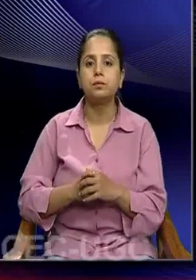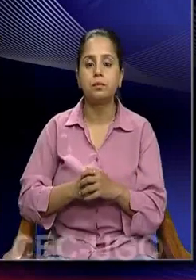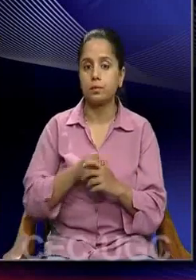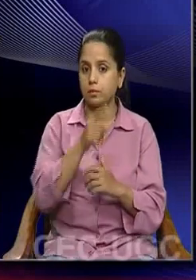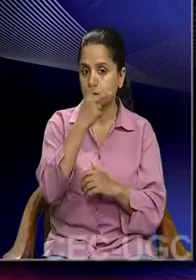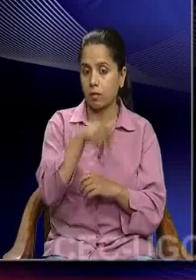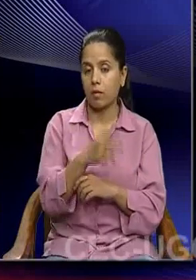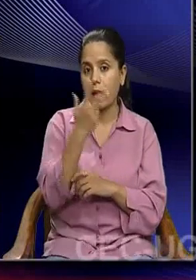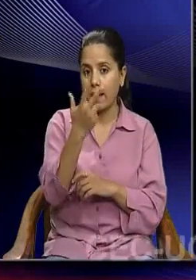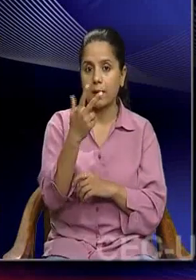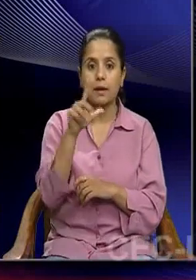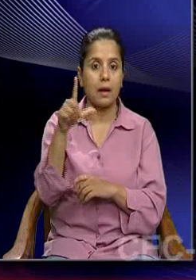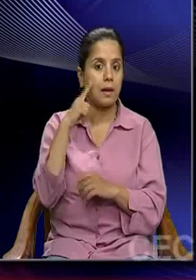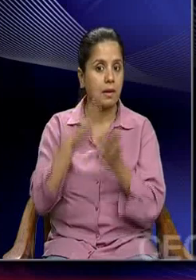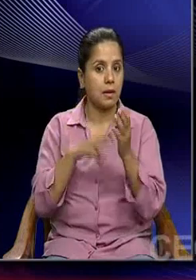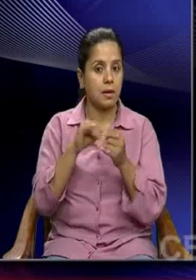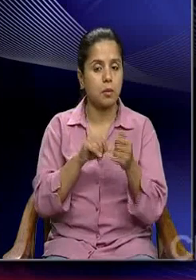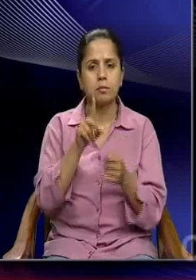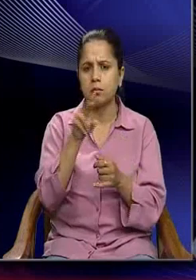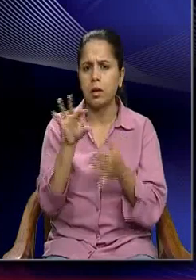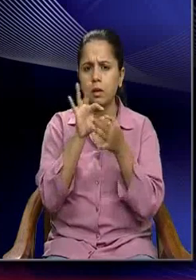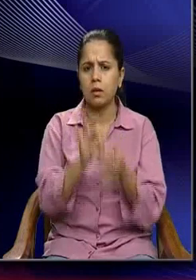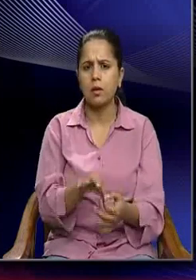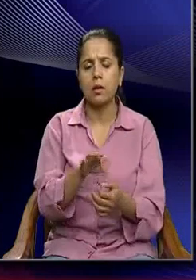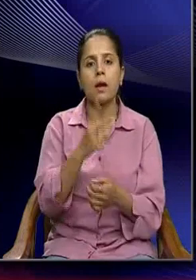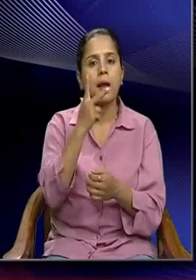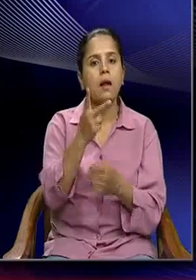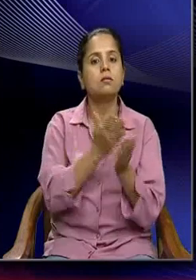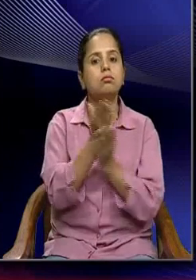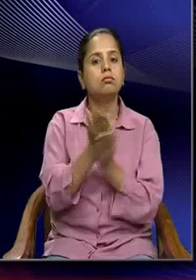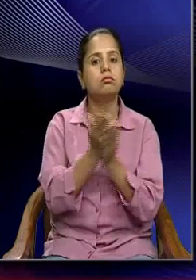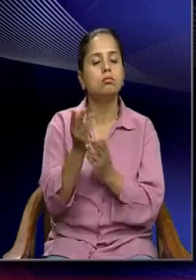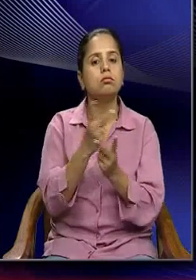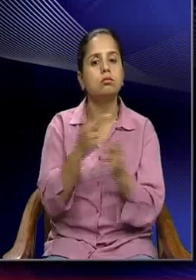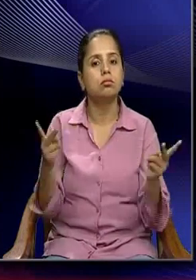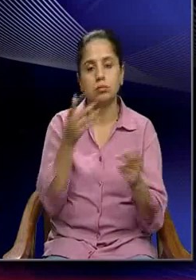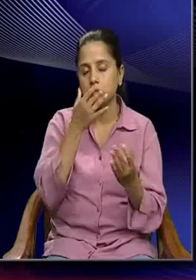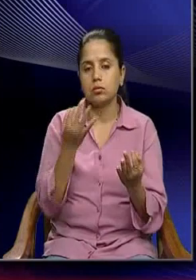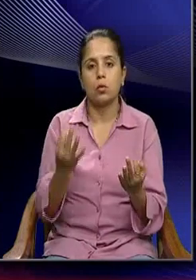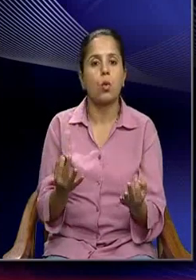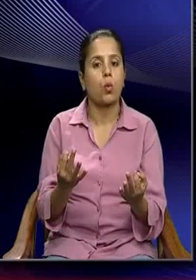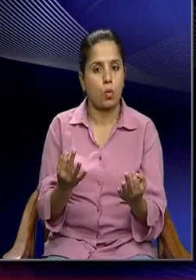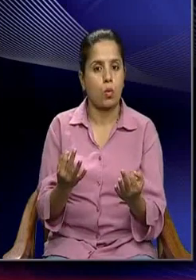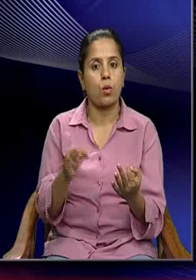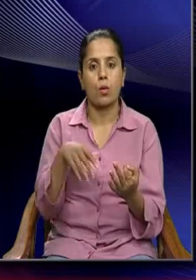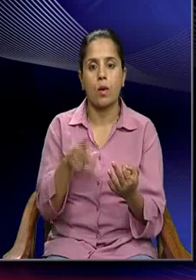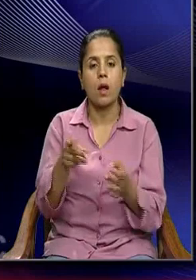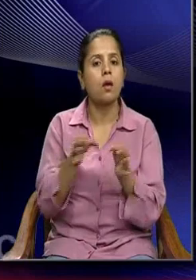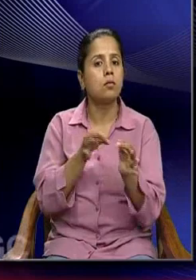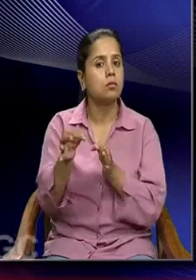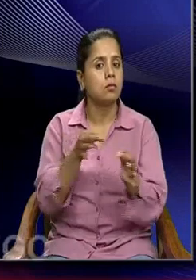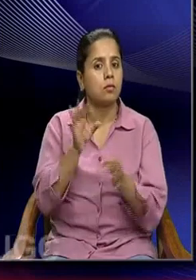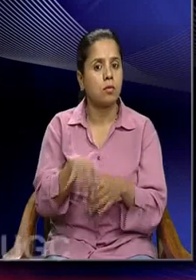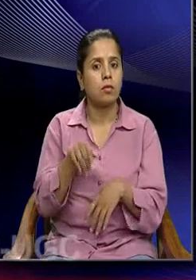These 8 limbs refer to the 8 aspects of yoga as described by